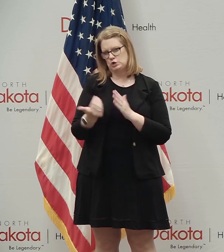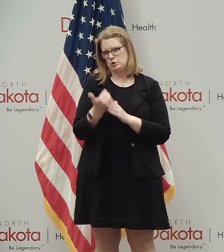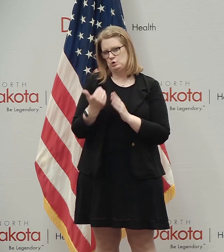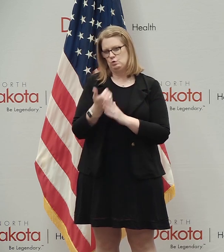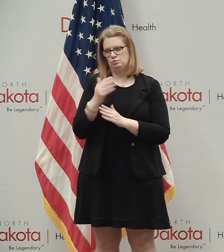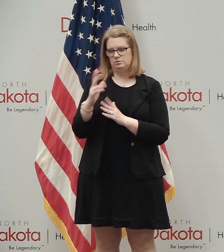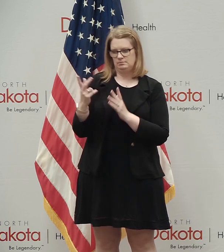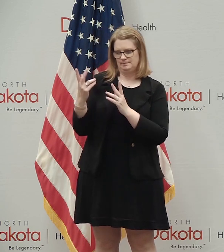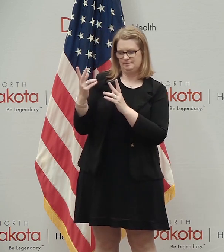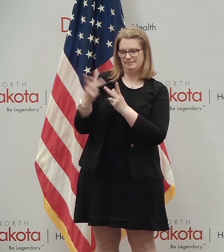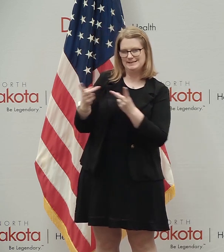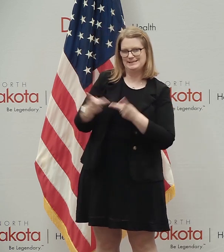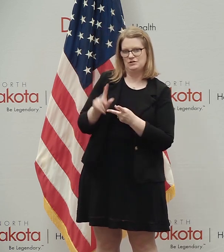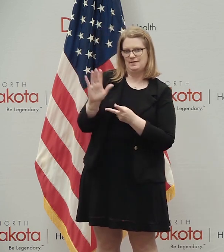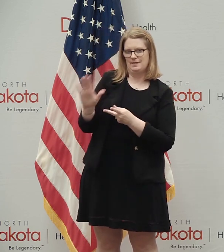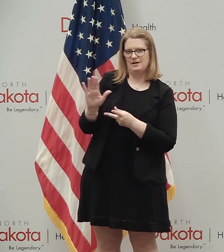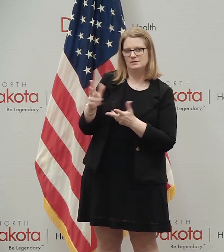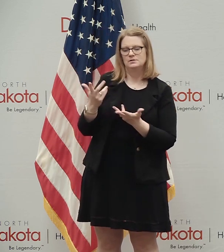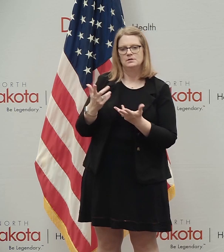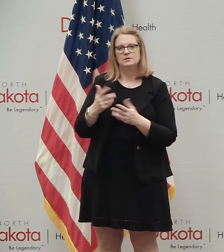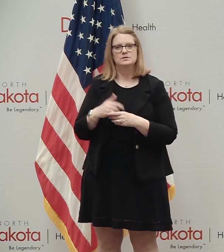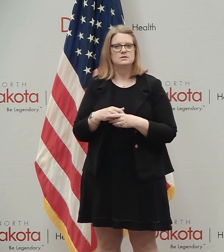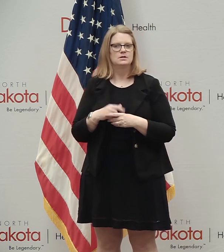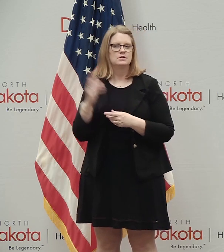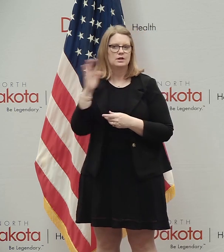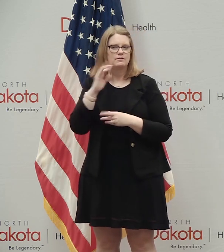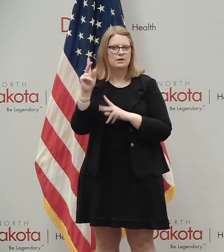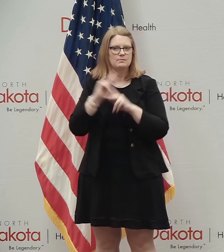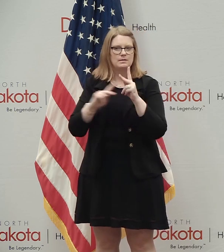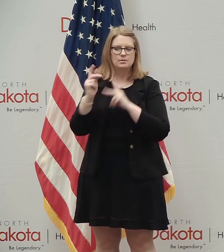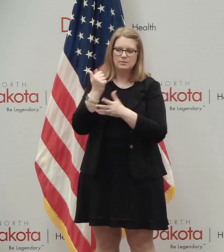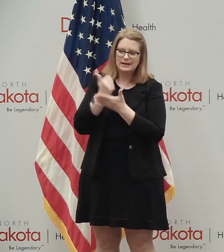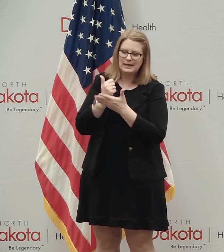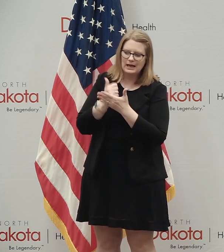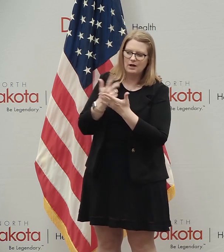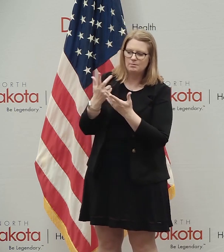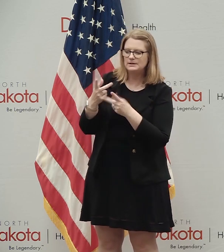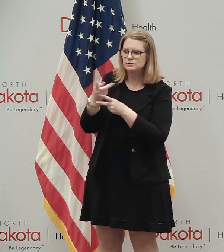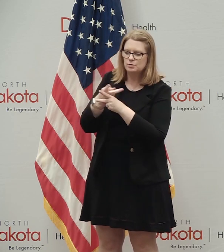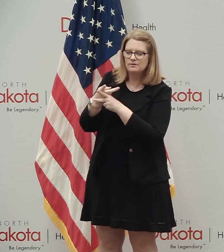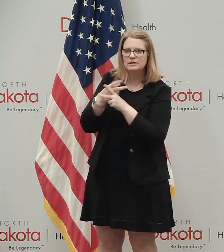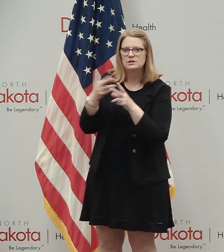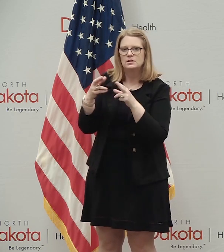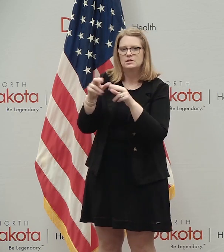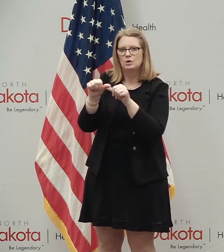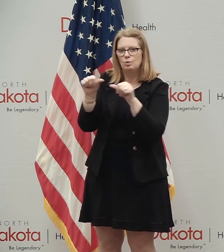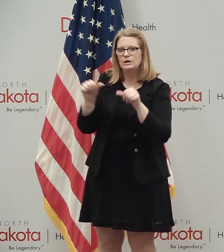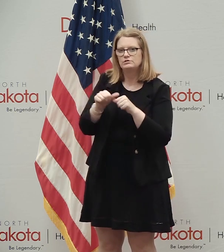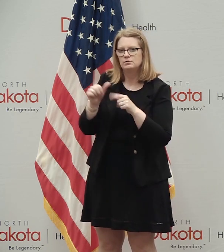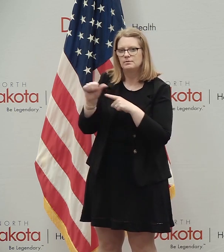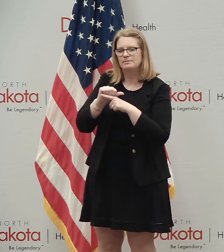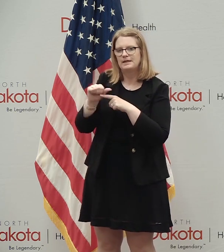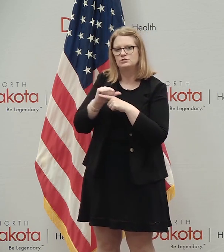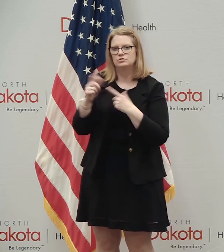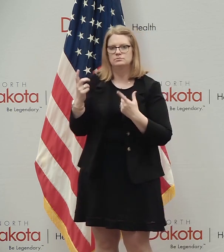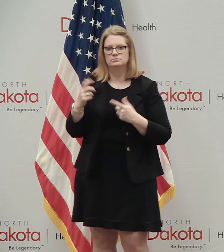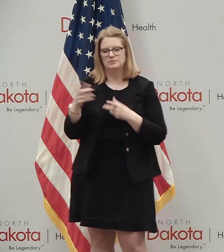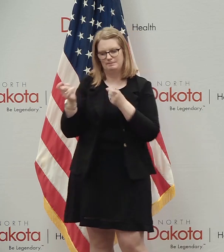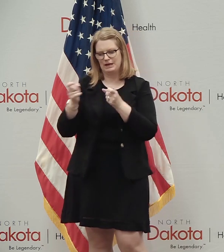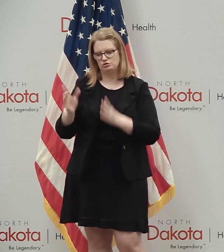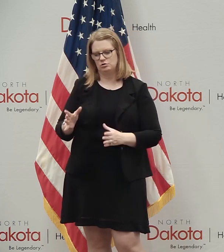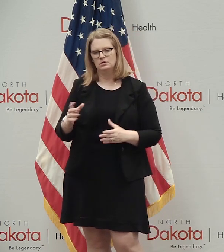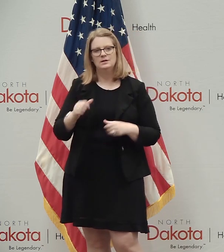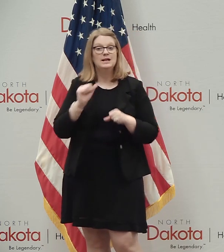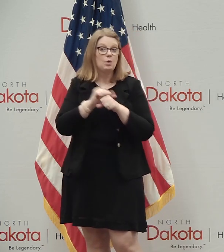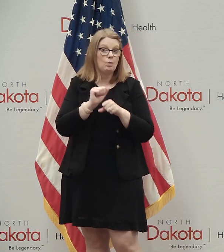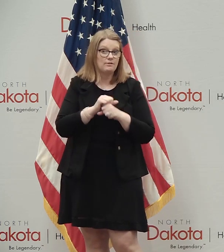role. And so again, we're looking for people that could maybe help in a training and supervisory regional manager. And that this is work that can be done